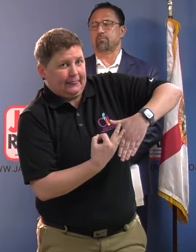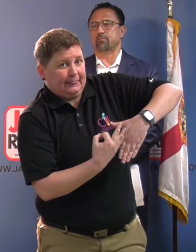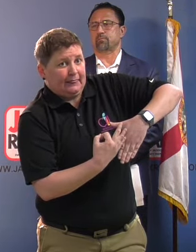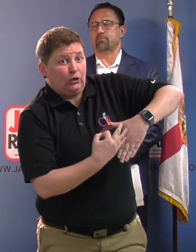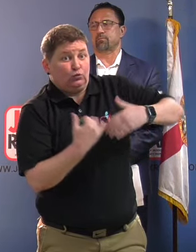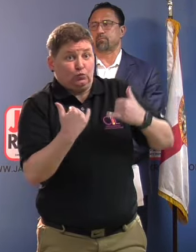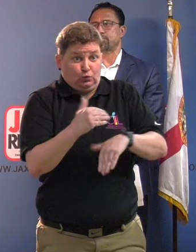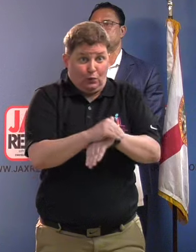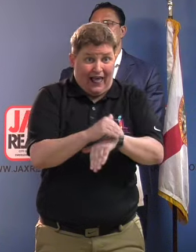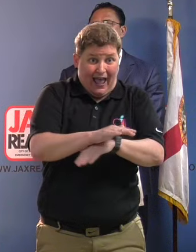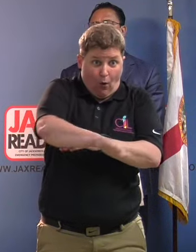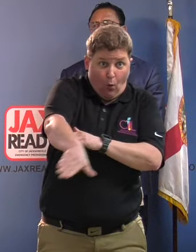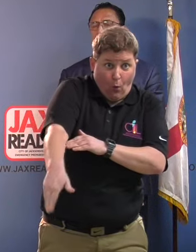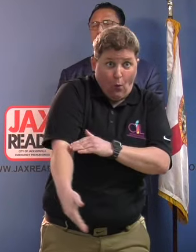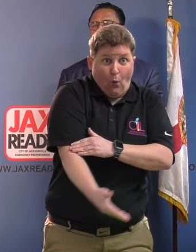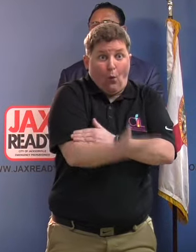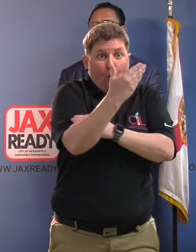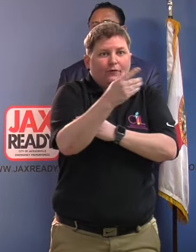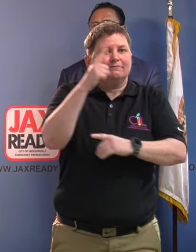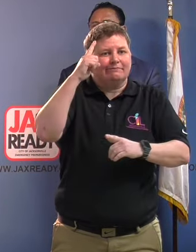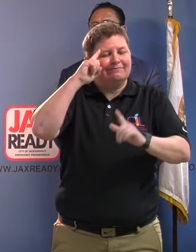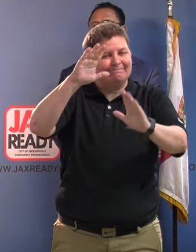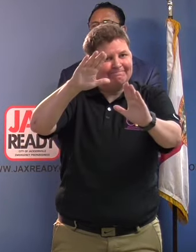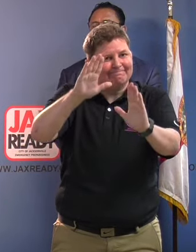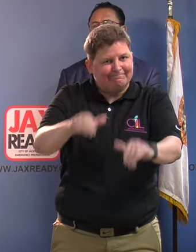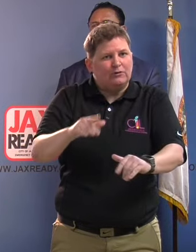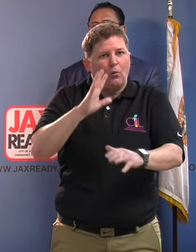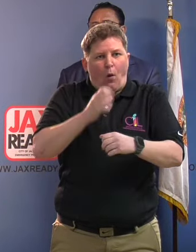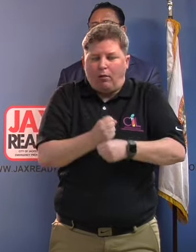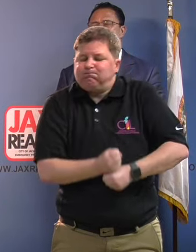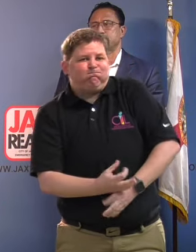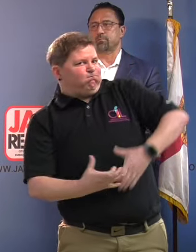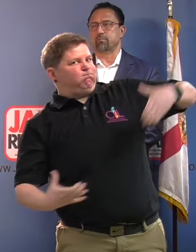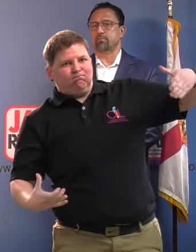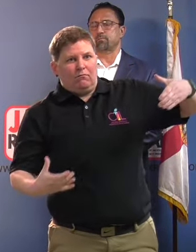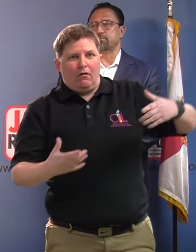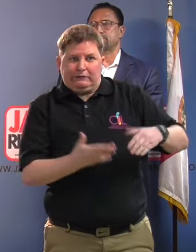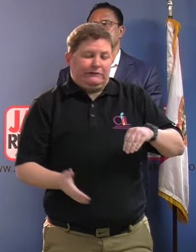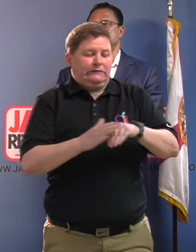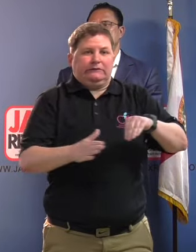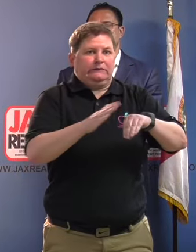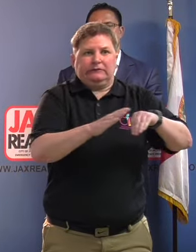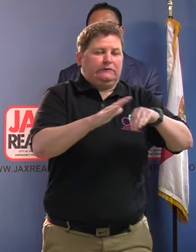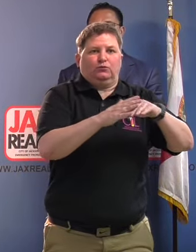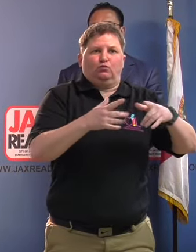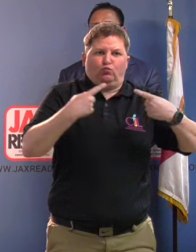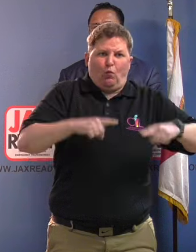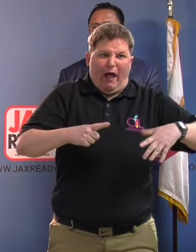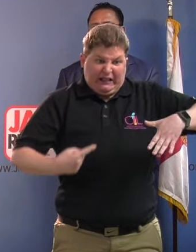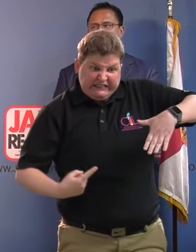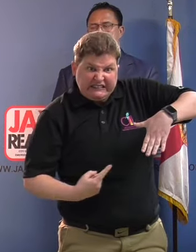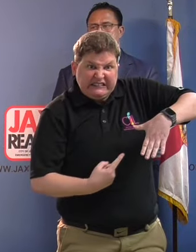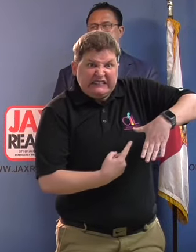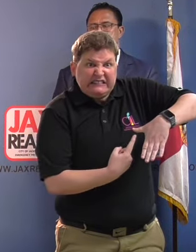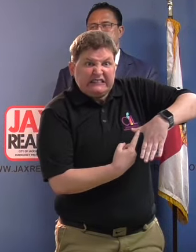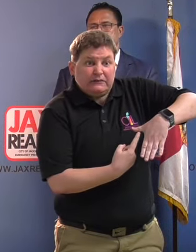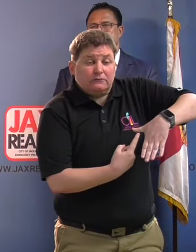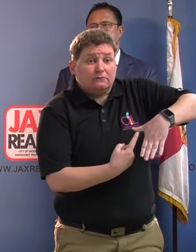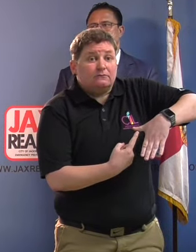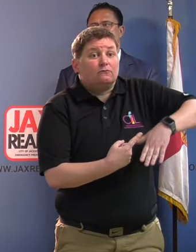the hurricane is expected to gain major strength as it continues on that northeast track, with landfall sometime